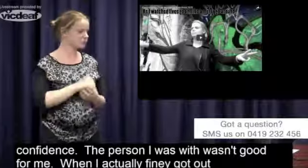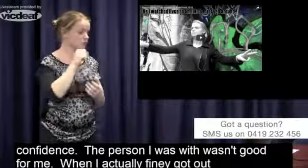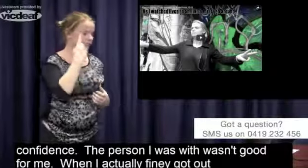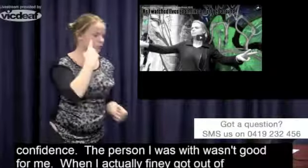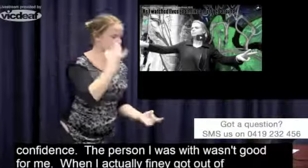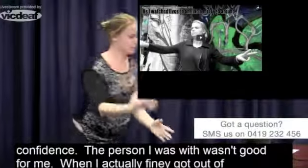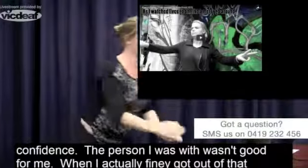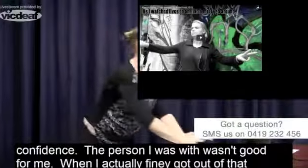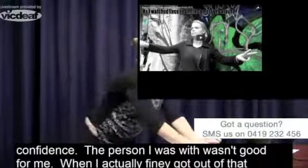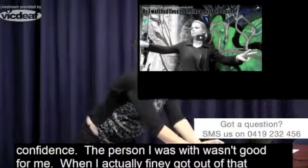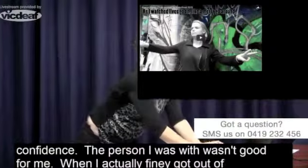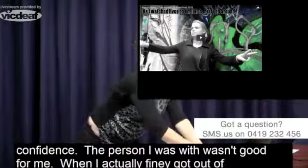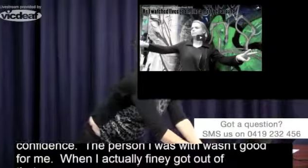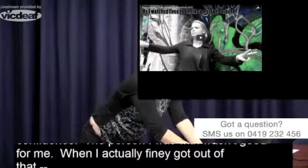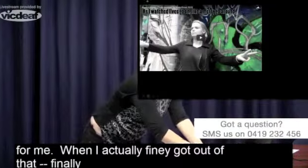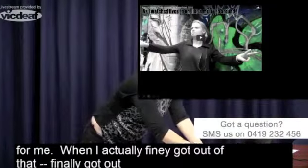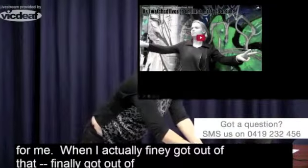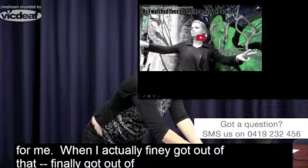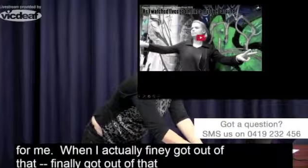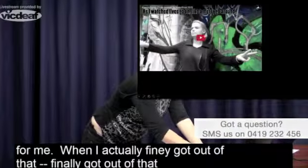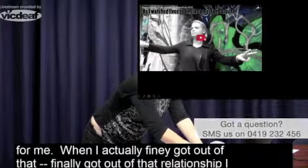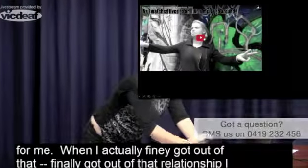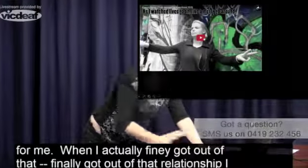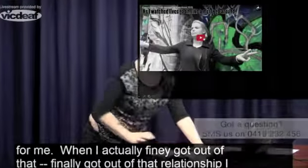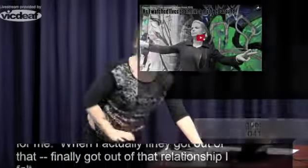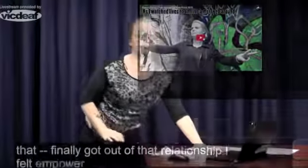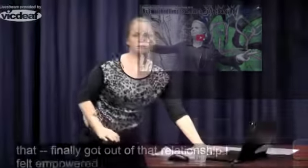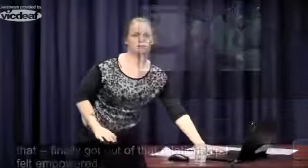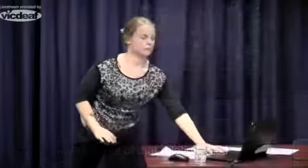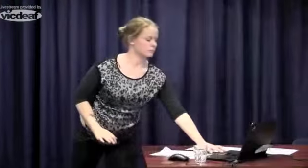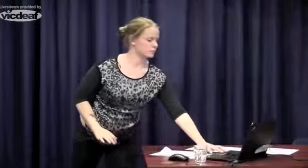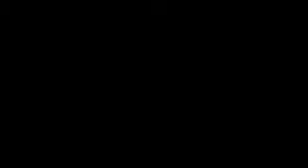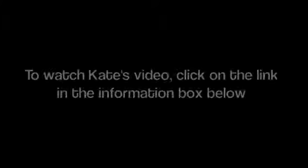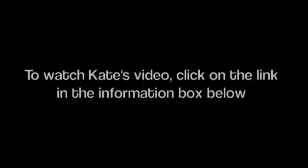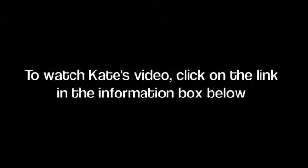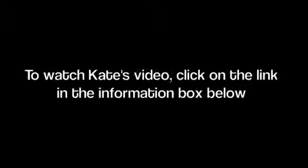And so hopefully this is a message to get out there to help others in a similar